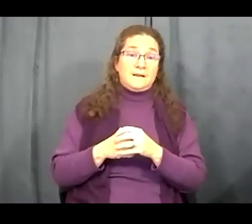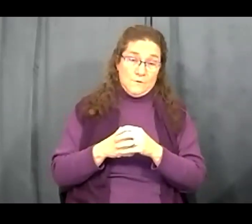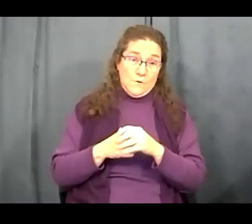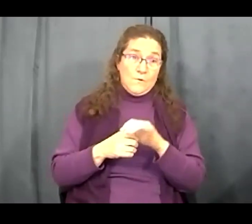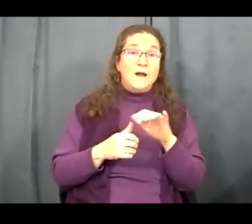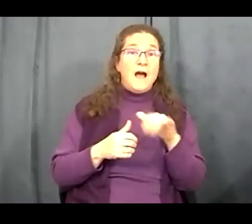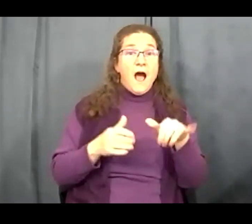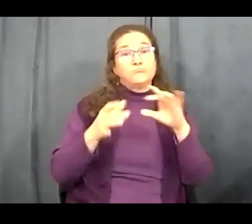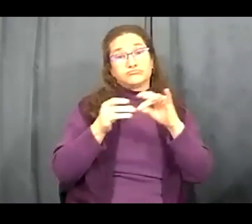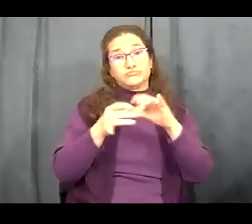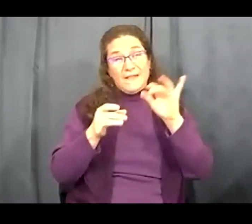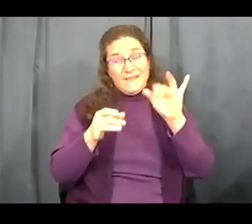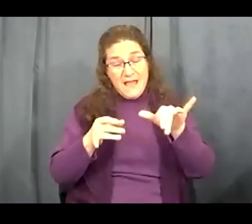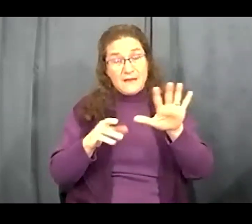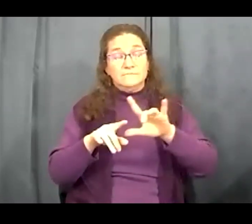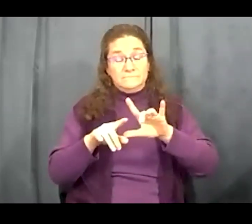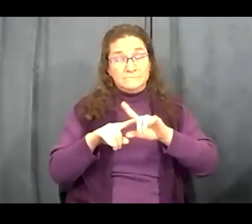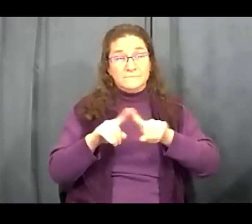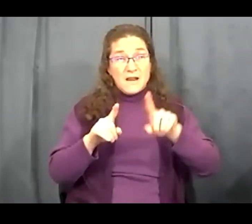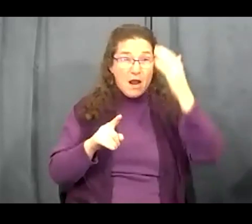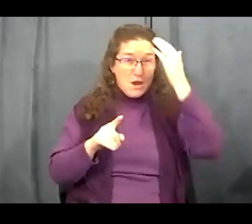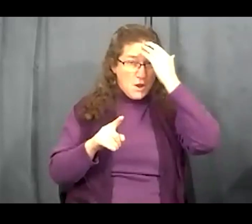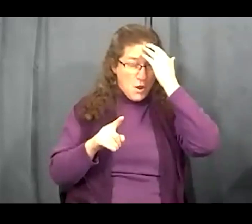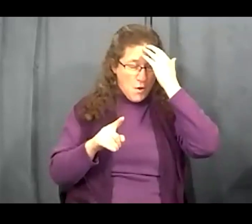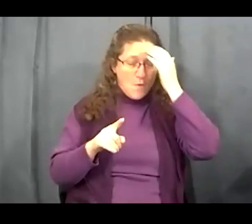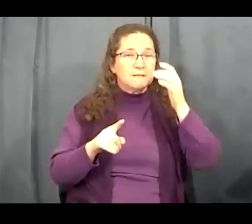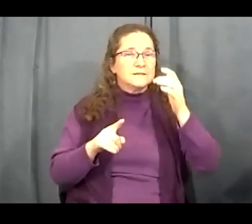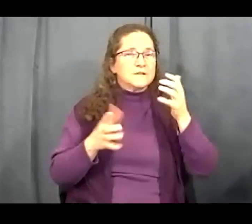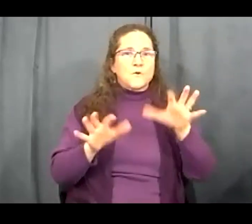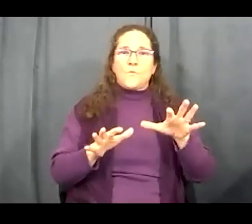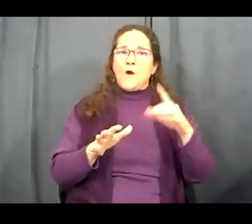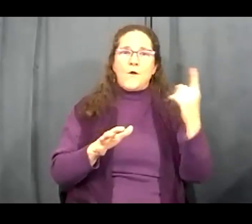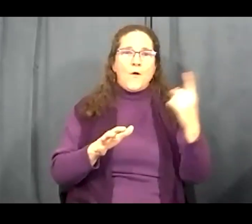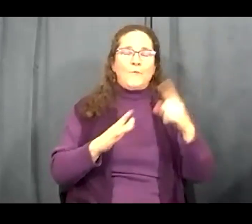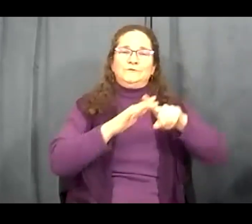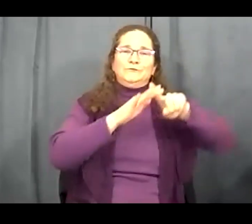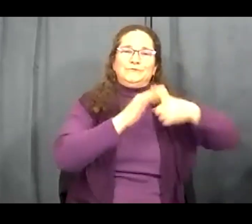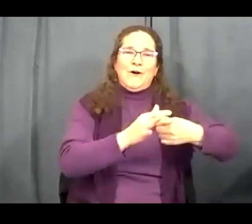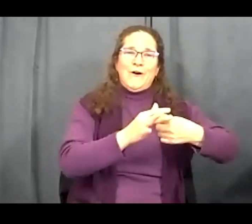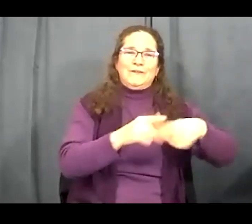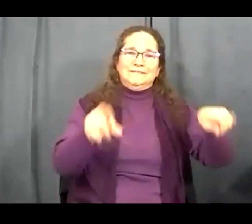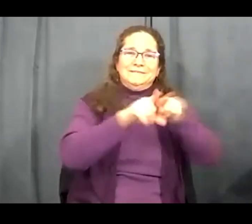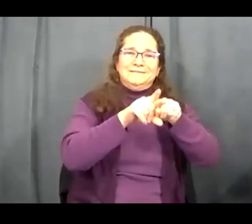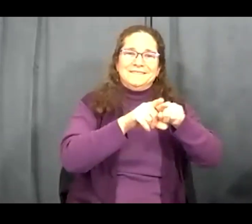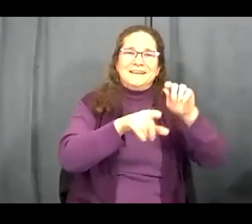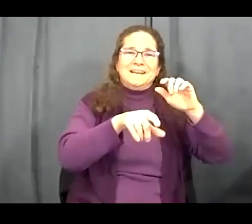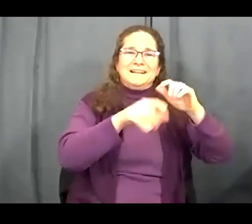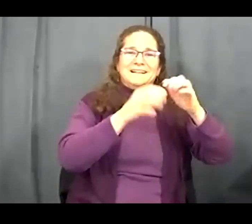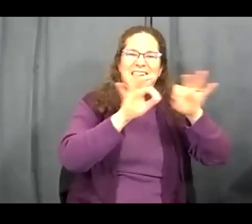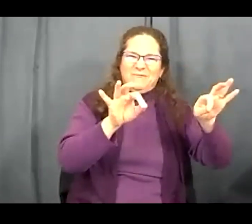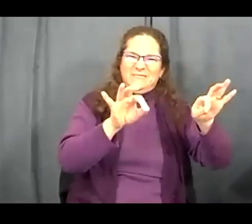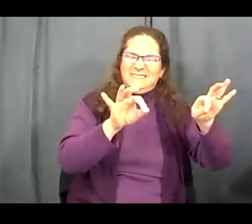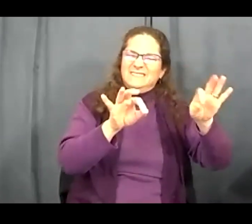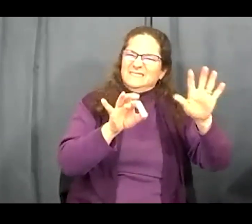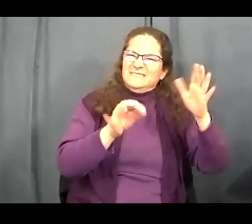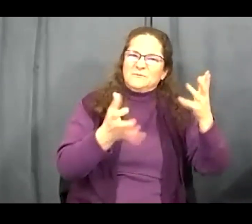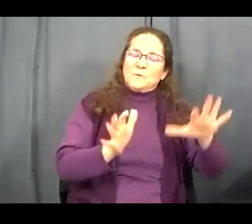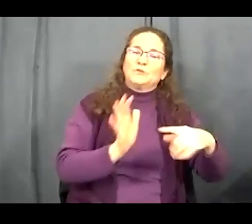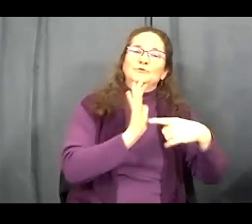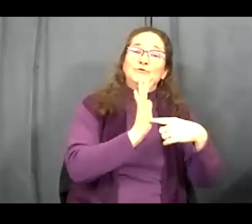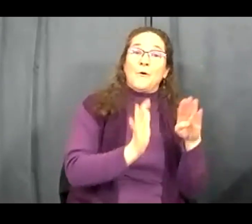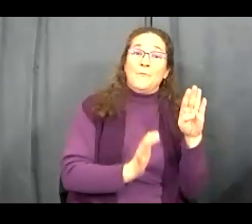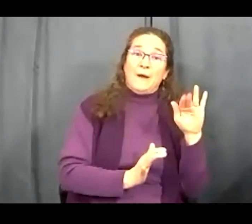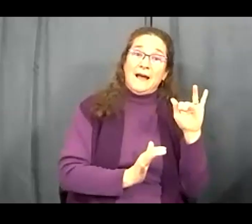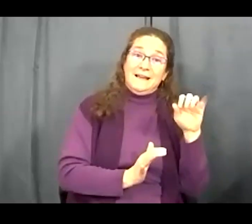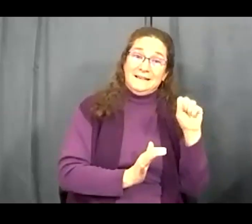mindful about not always putting one language first, so that way I'm not having an unintended bias against a language. So in my